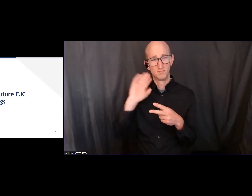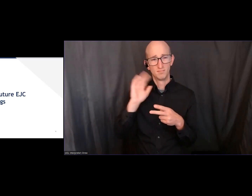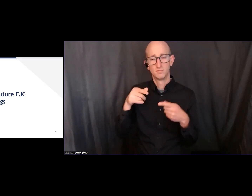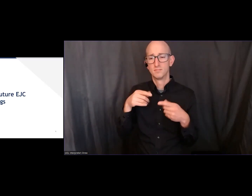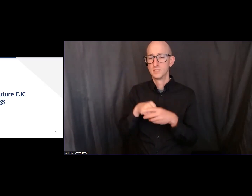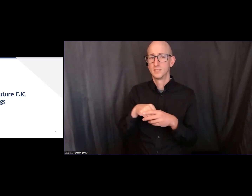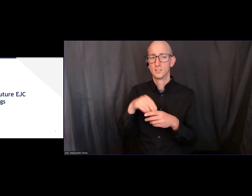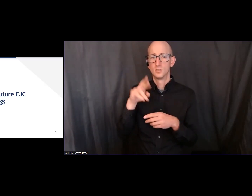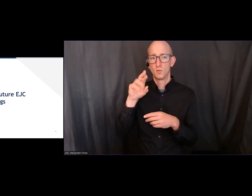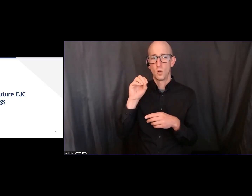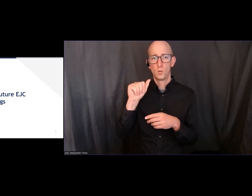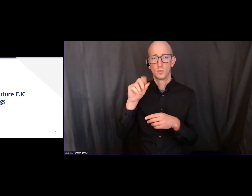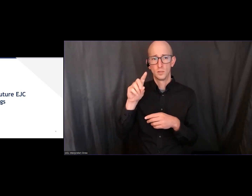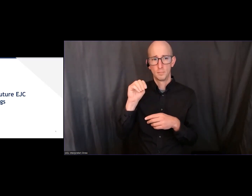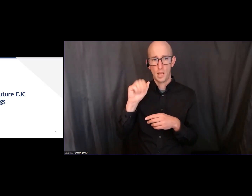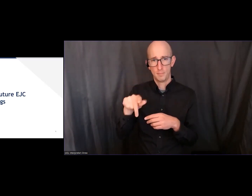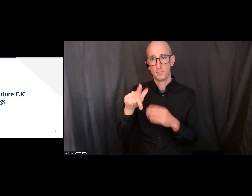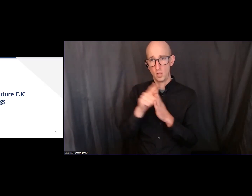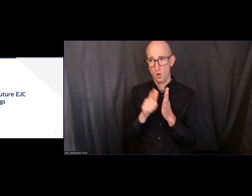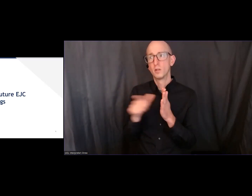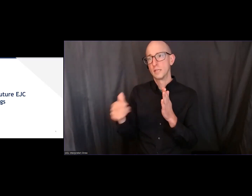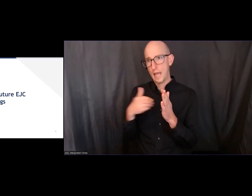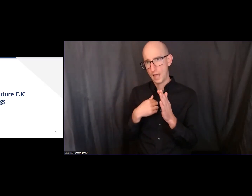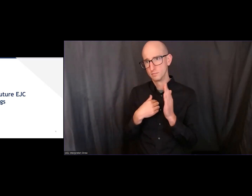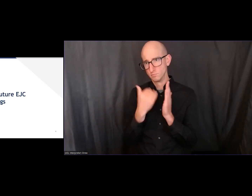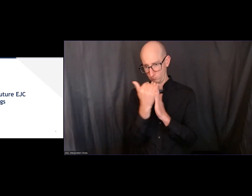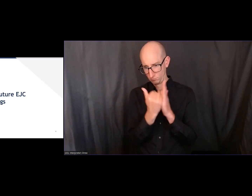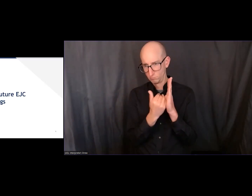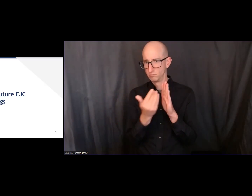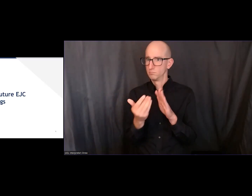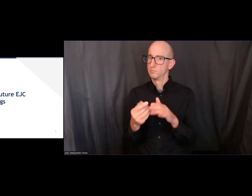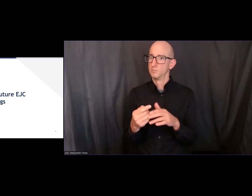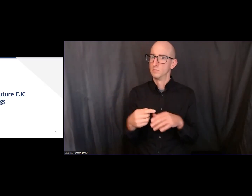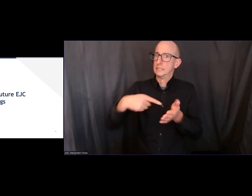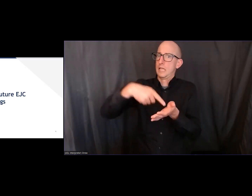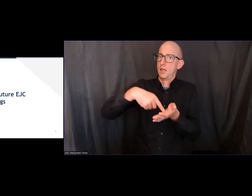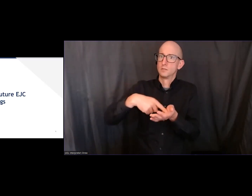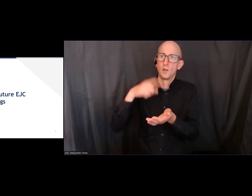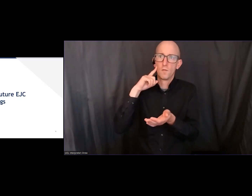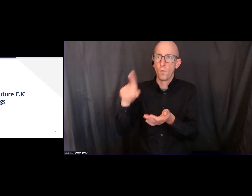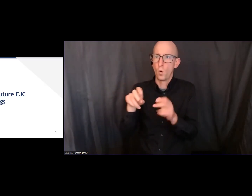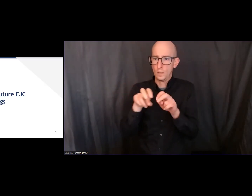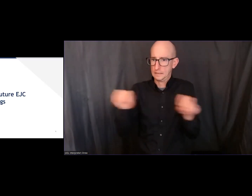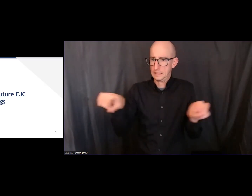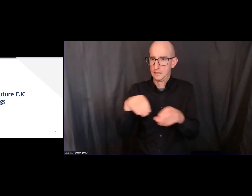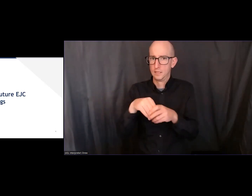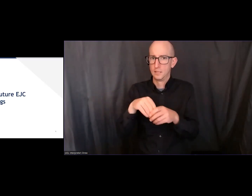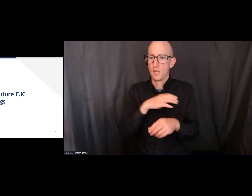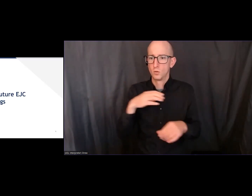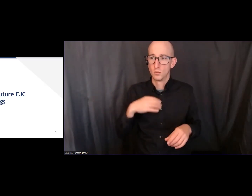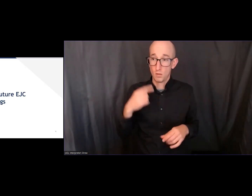there were statutory deadlines around the seating of the council. I'm wondering if there are other deadlines that we're